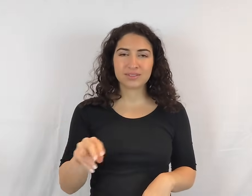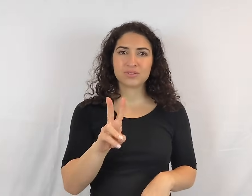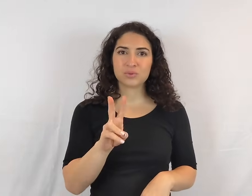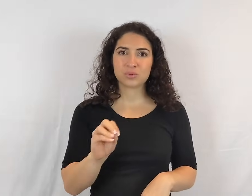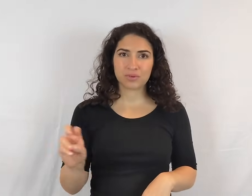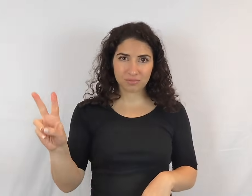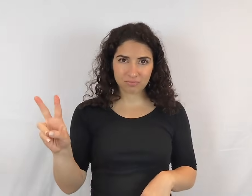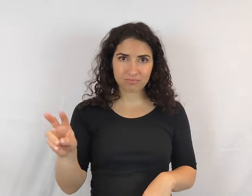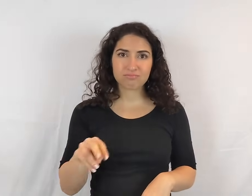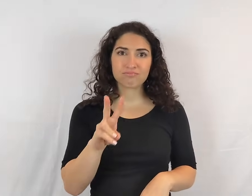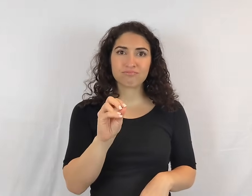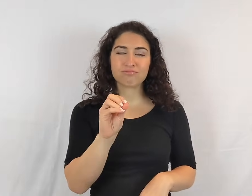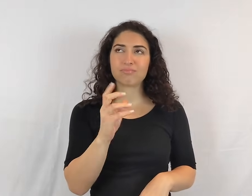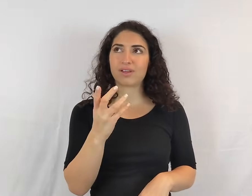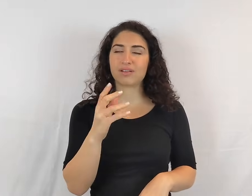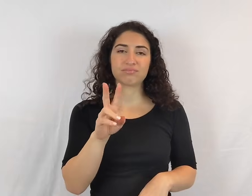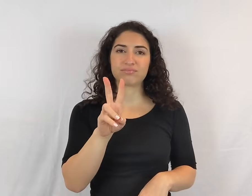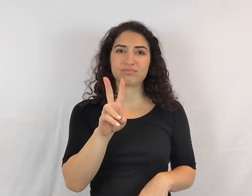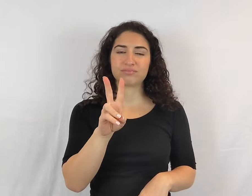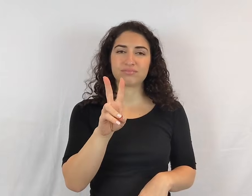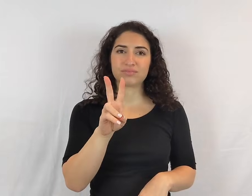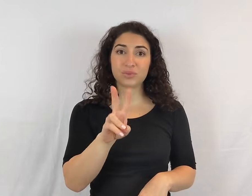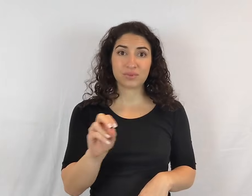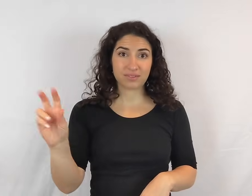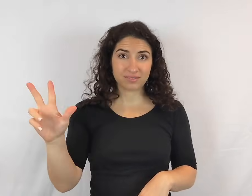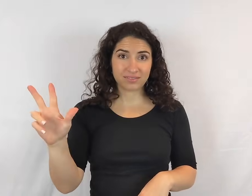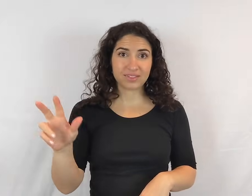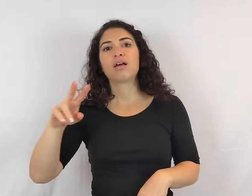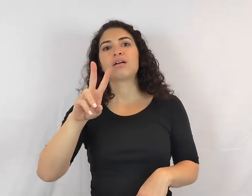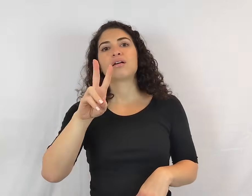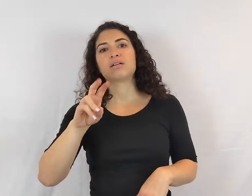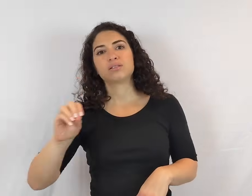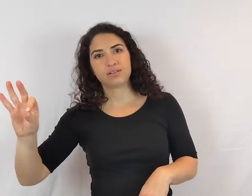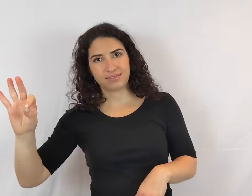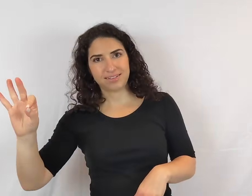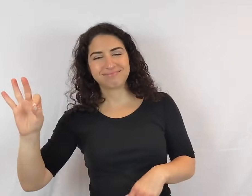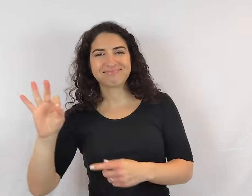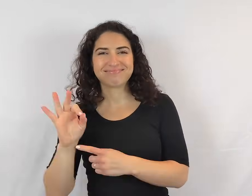2001, 2002, 2003 to 2009.